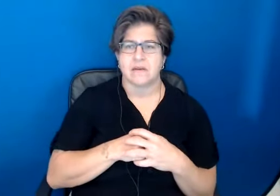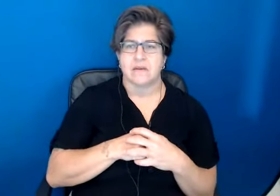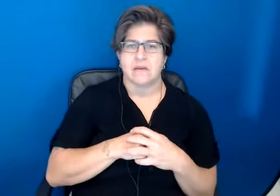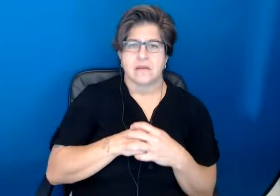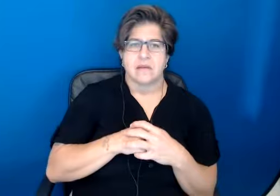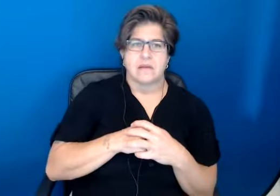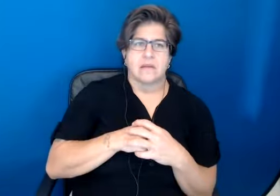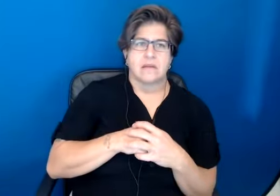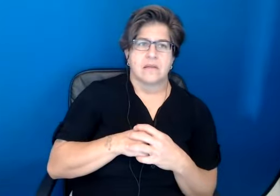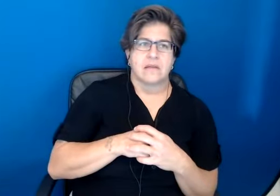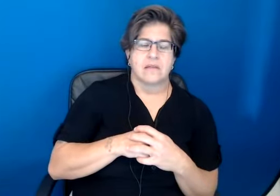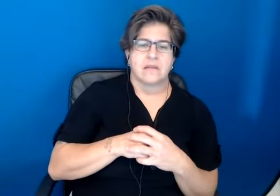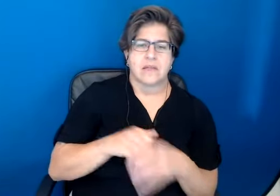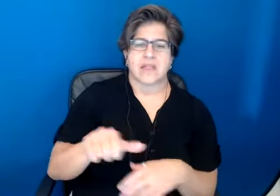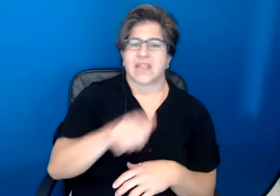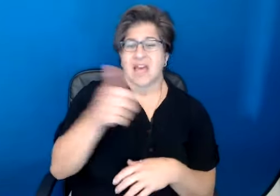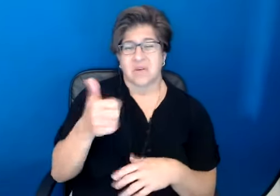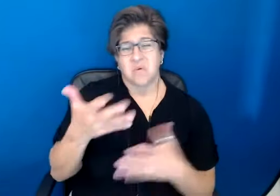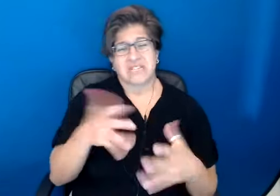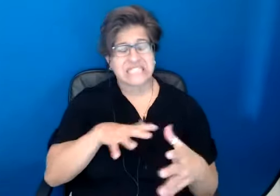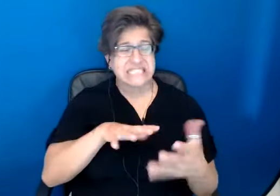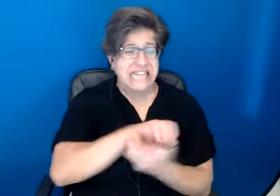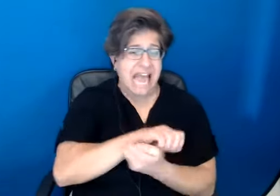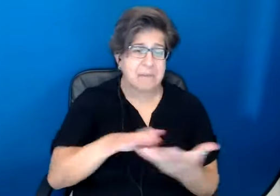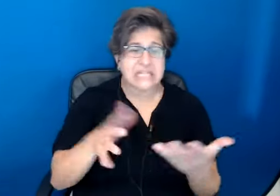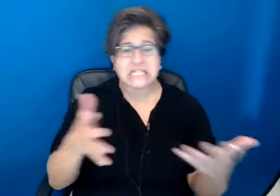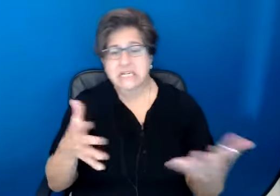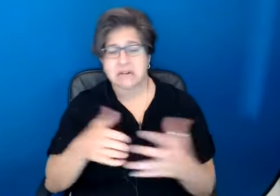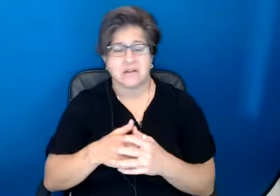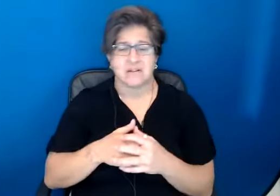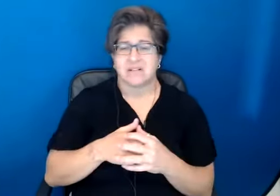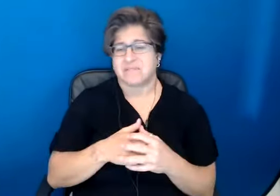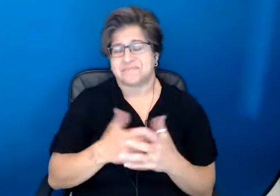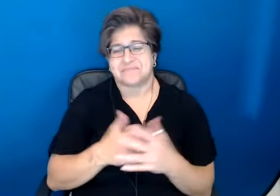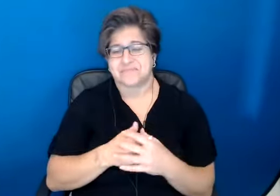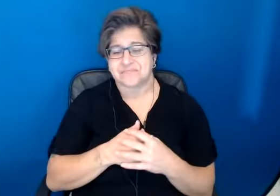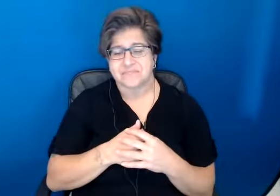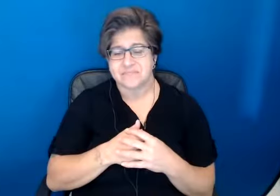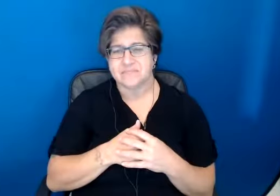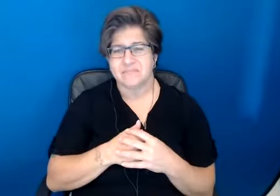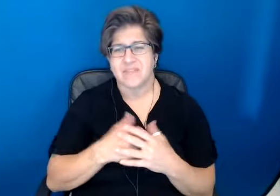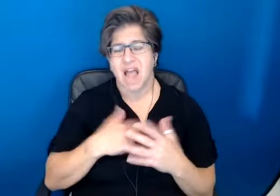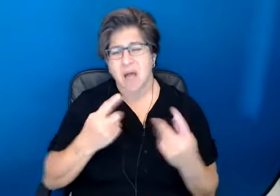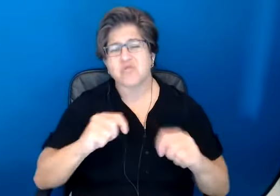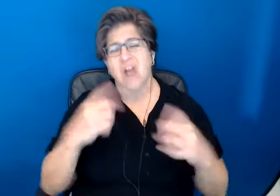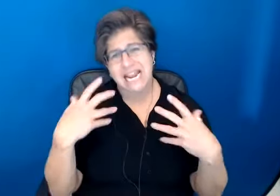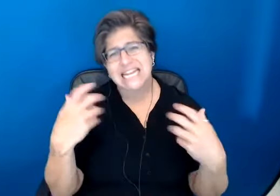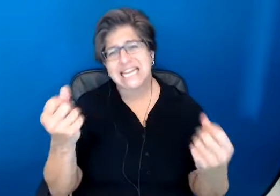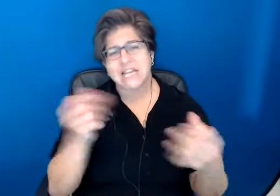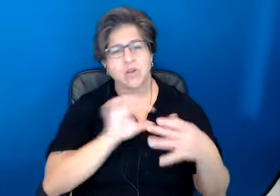it. And I met my next relationship, and I've got a son to him, Declan, my youngest. I've got